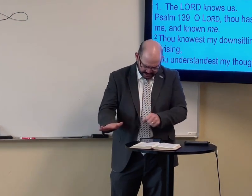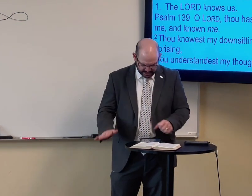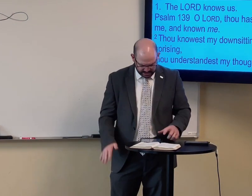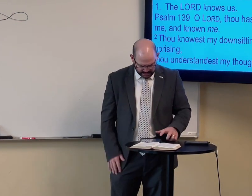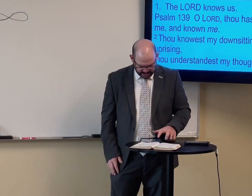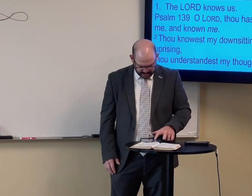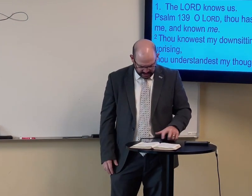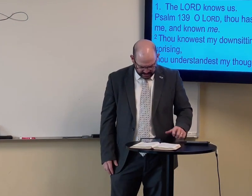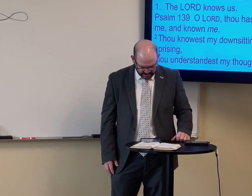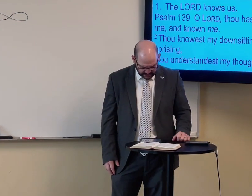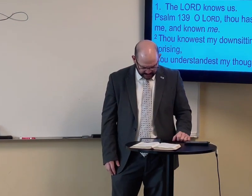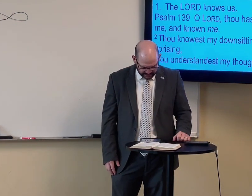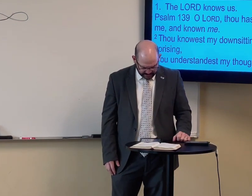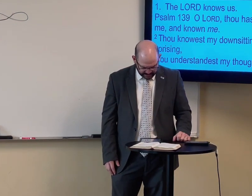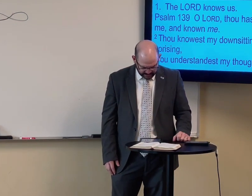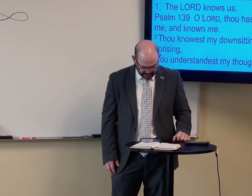We need to trust him completely.